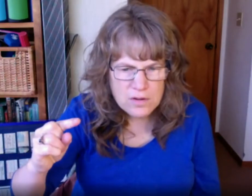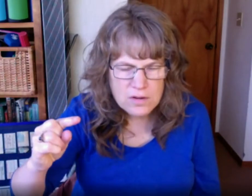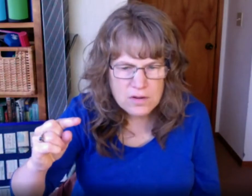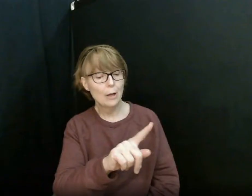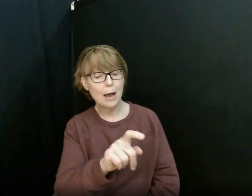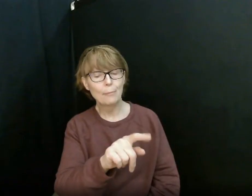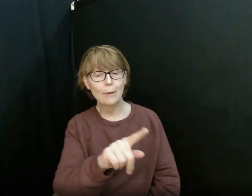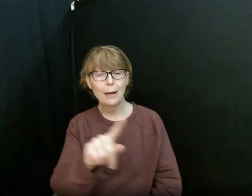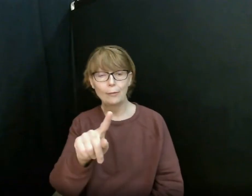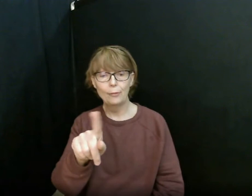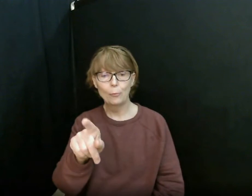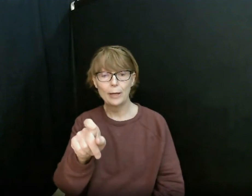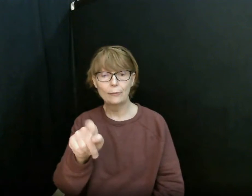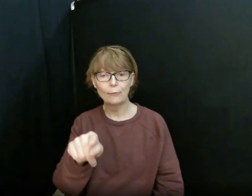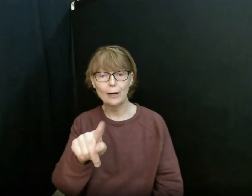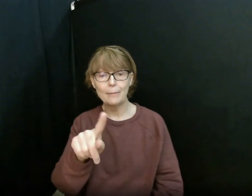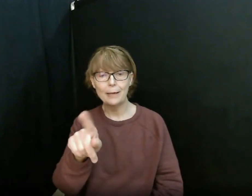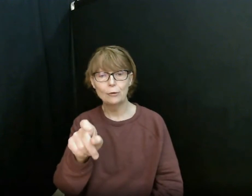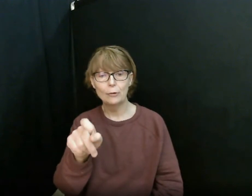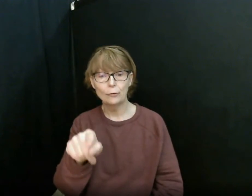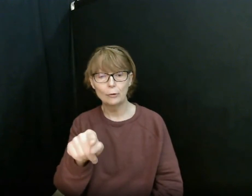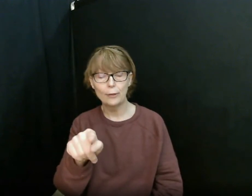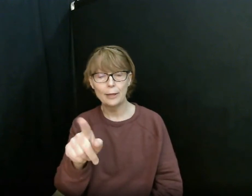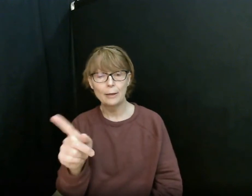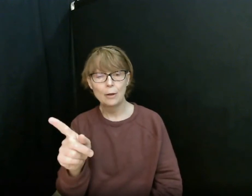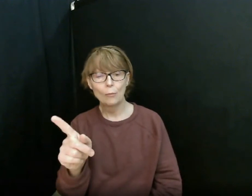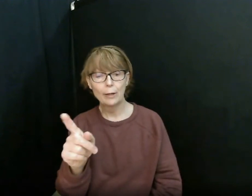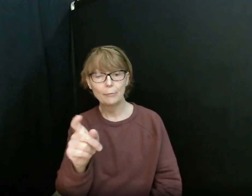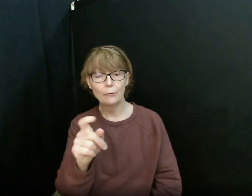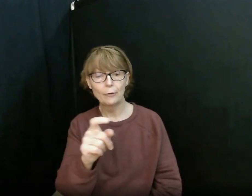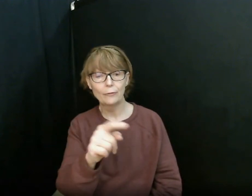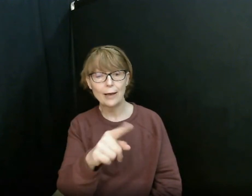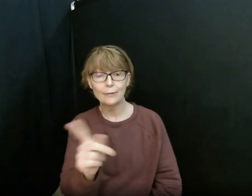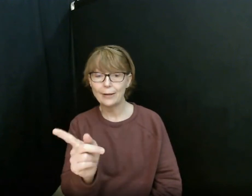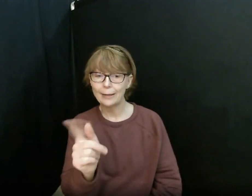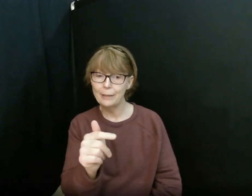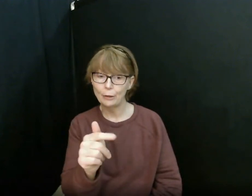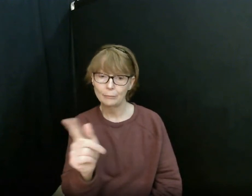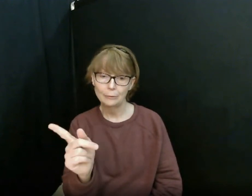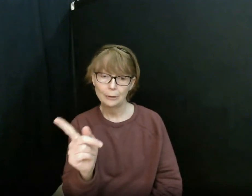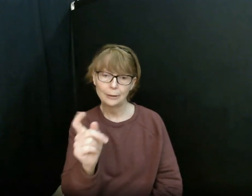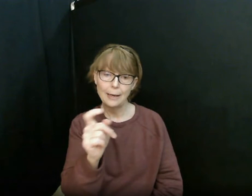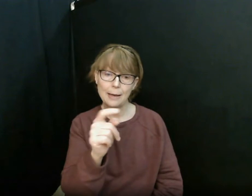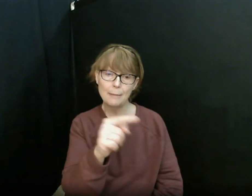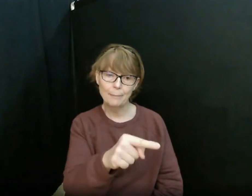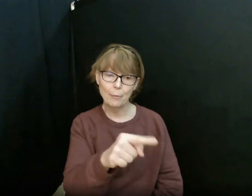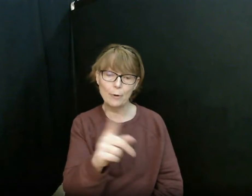I'm when it's in front of me, I do the circle thing. When it's to the side, it's like, come here. Come and point.